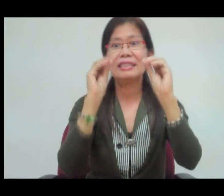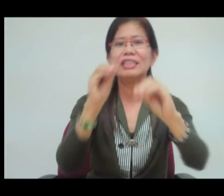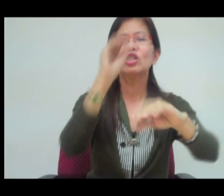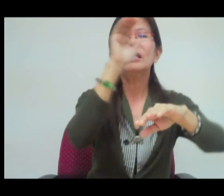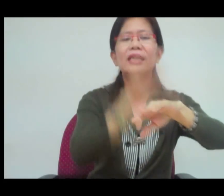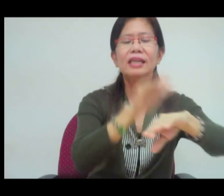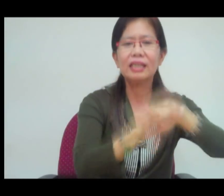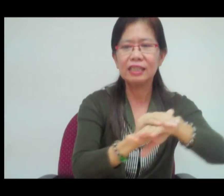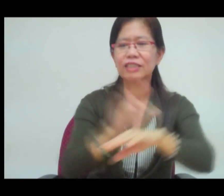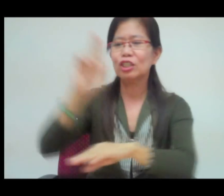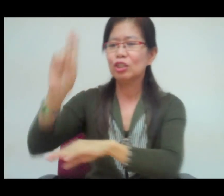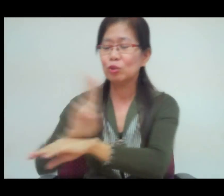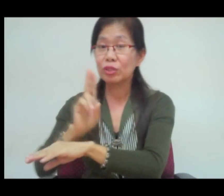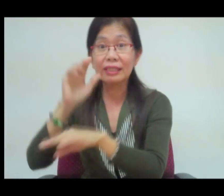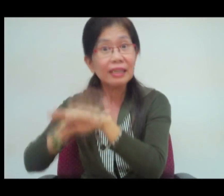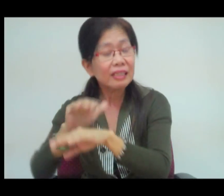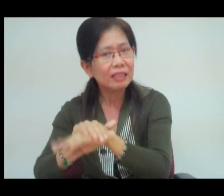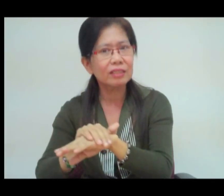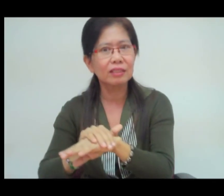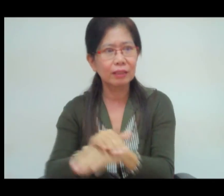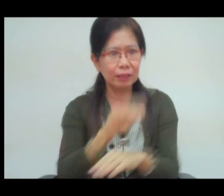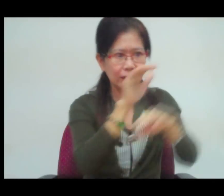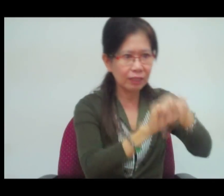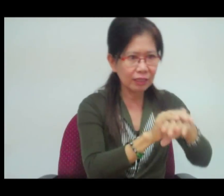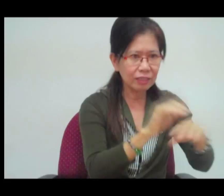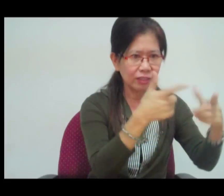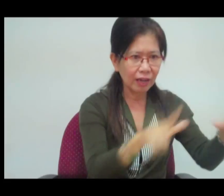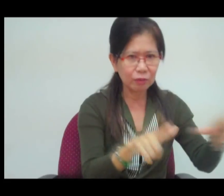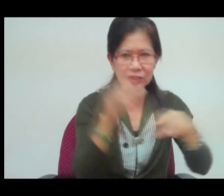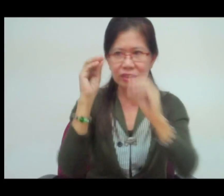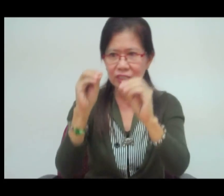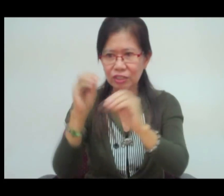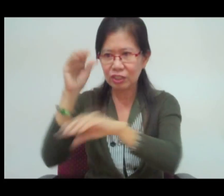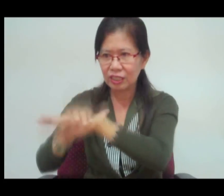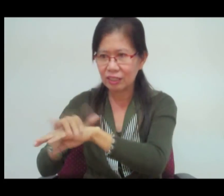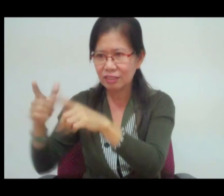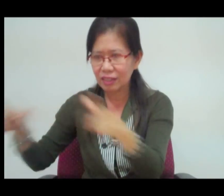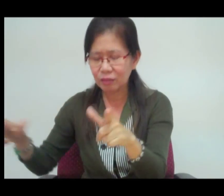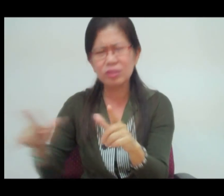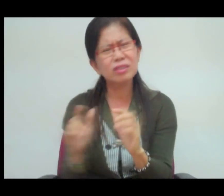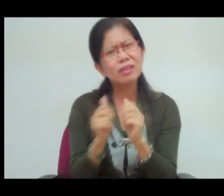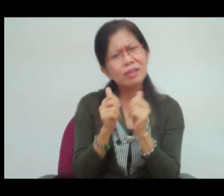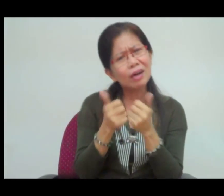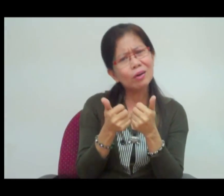teach English using English? English language teach English language. How is